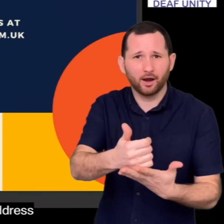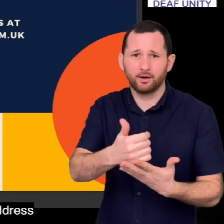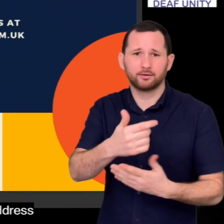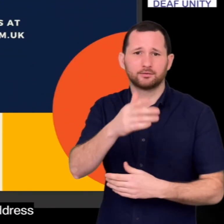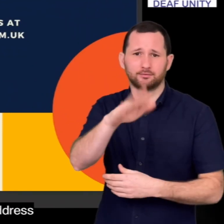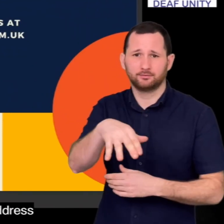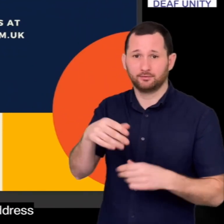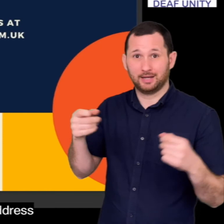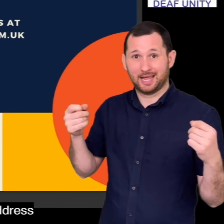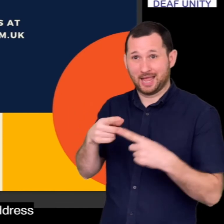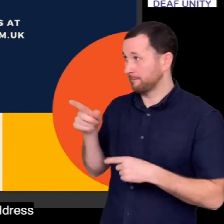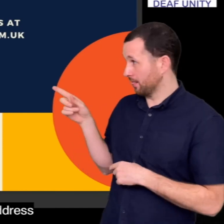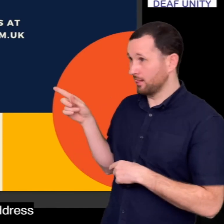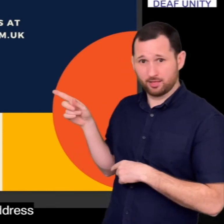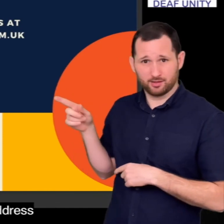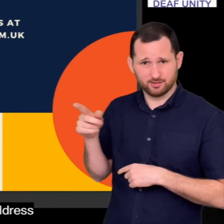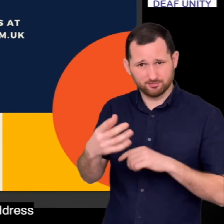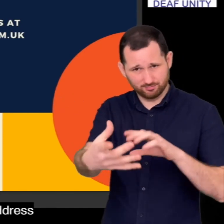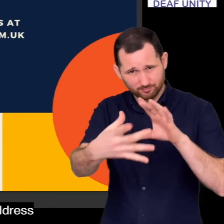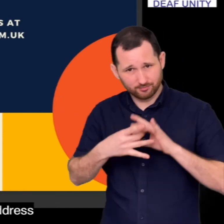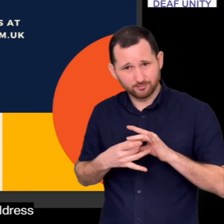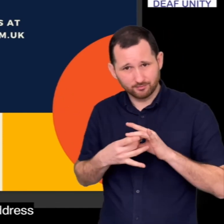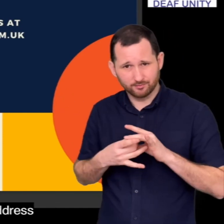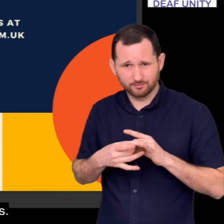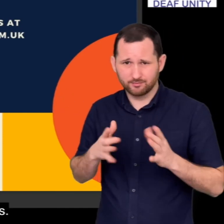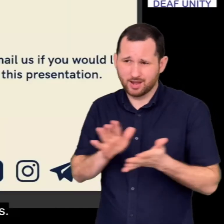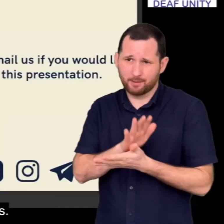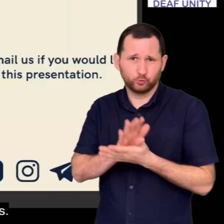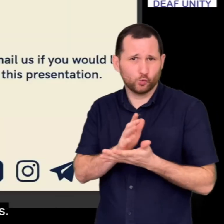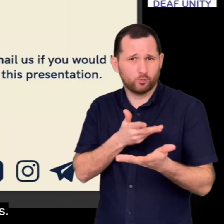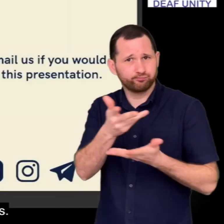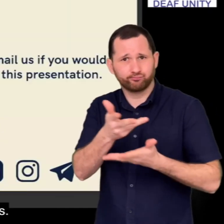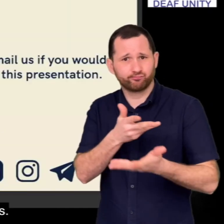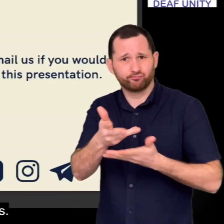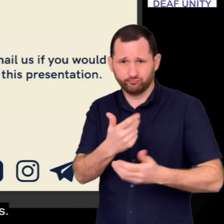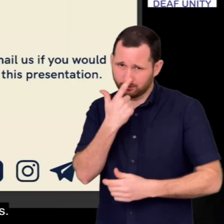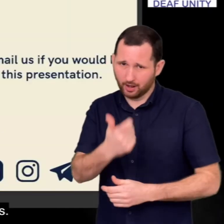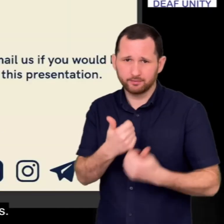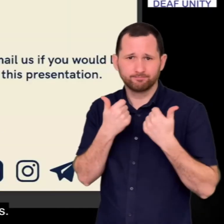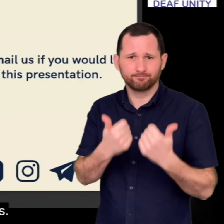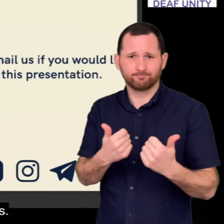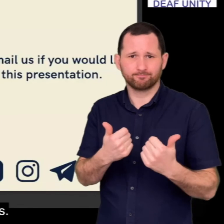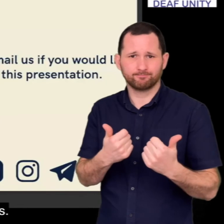advice or support, there's our email address. And if you'd like to follow us